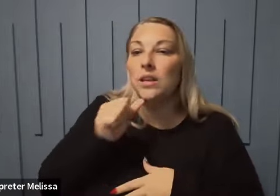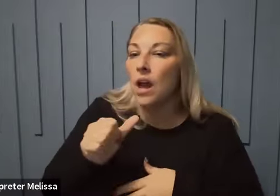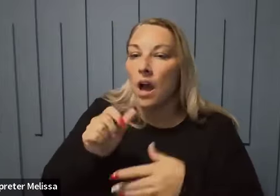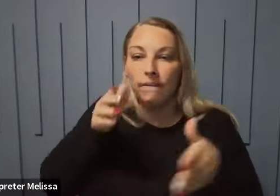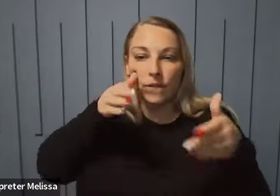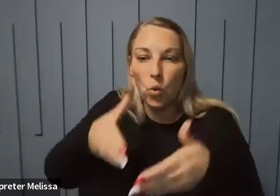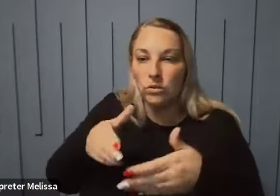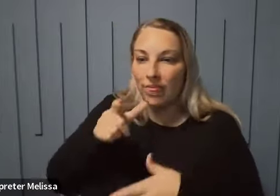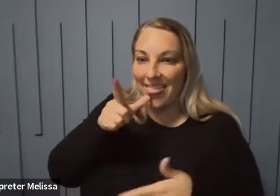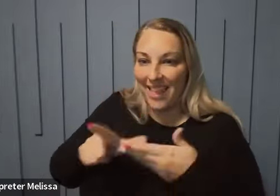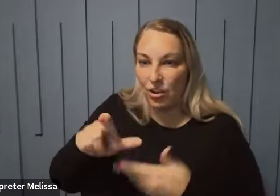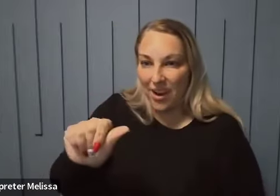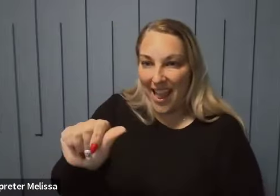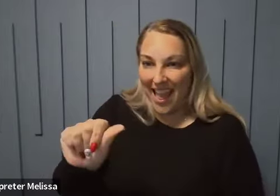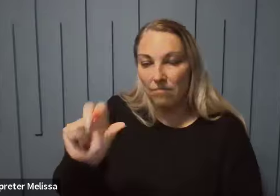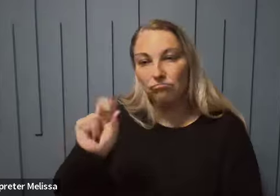itself. So, but that